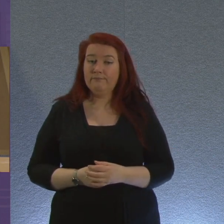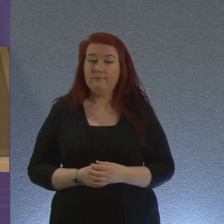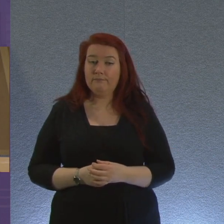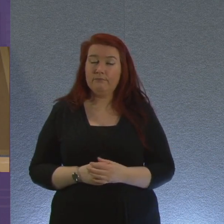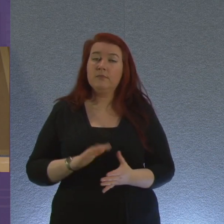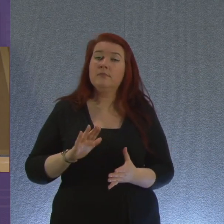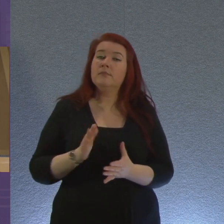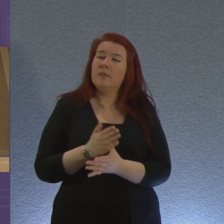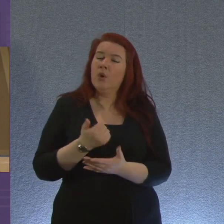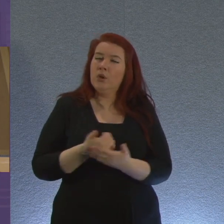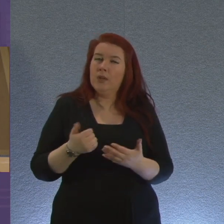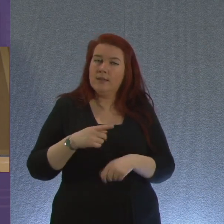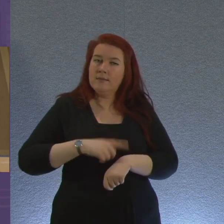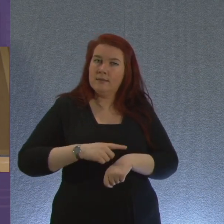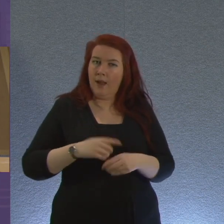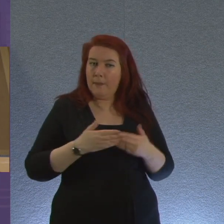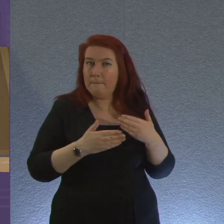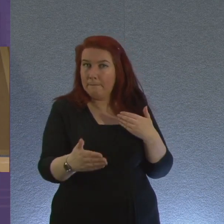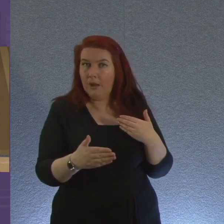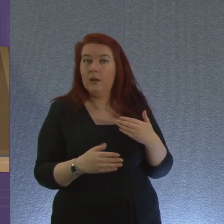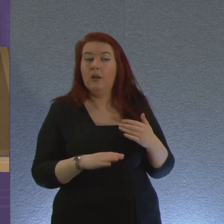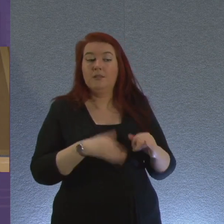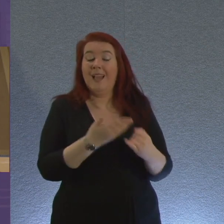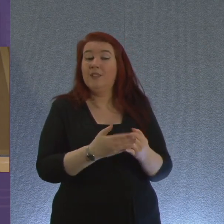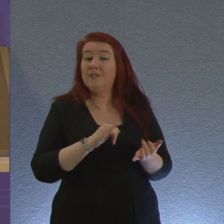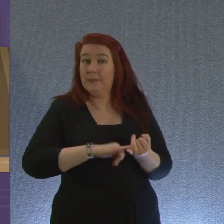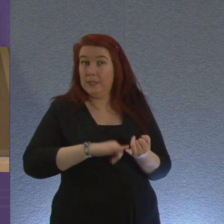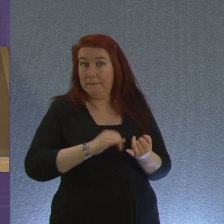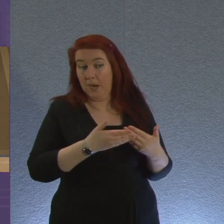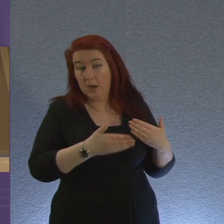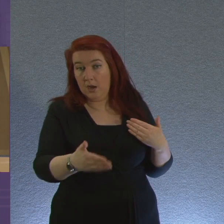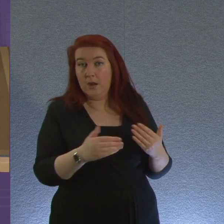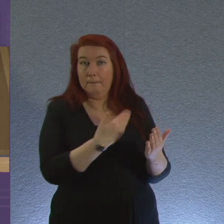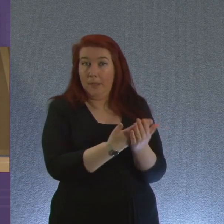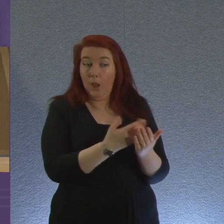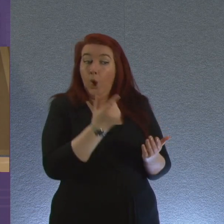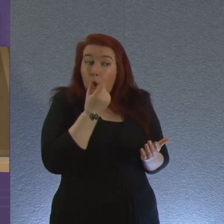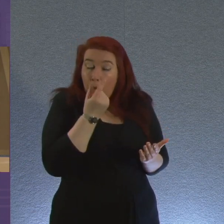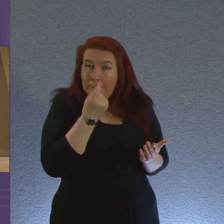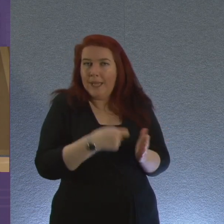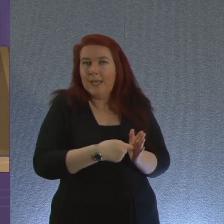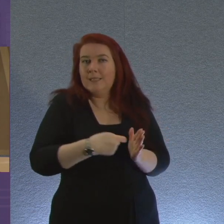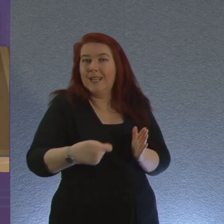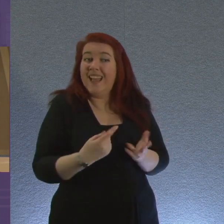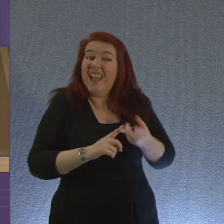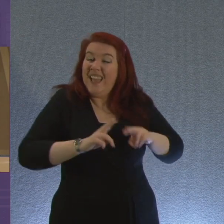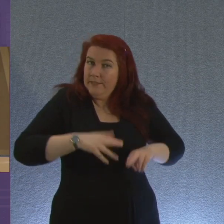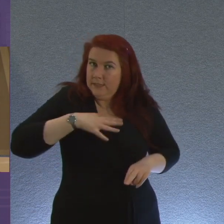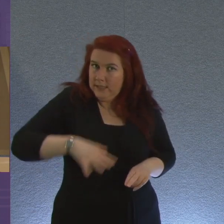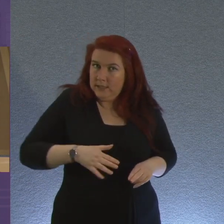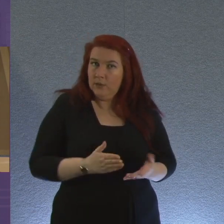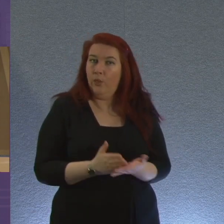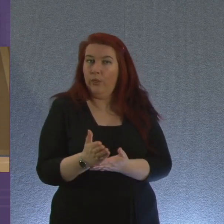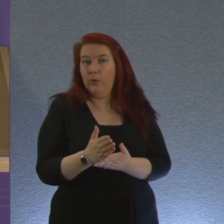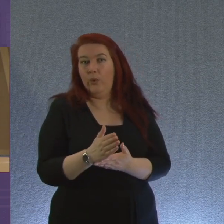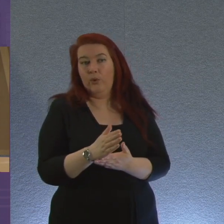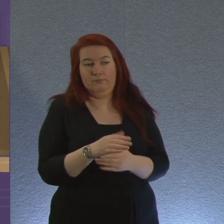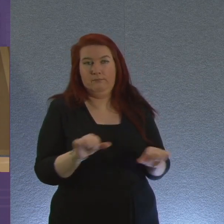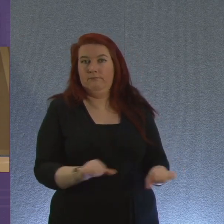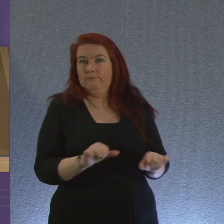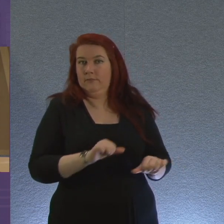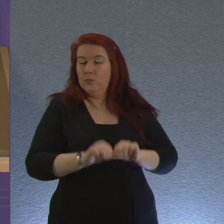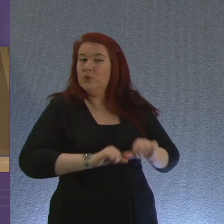initial time period for the law is through to the end of September, when these laws could be extendable if necessary through the affirmative procedure. The